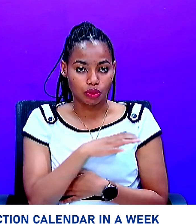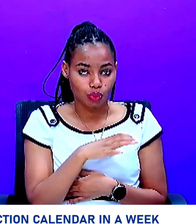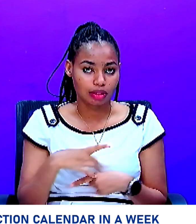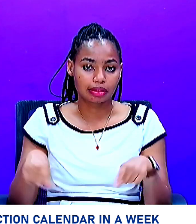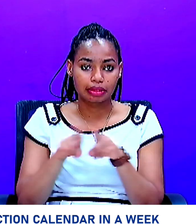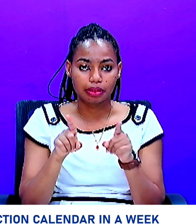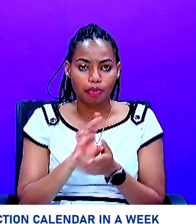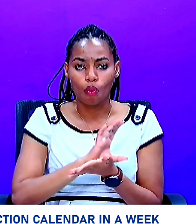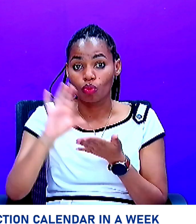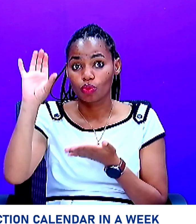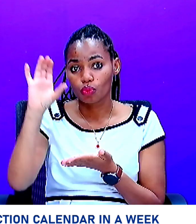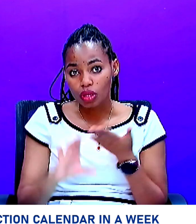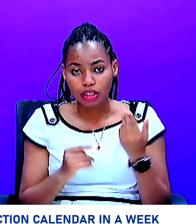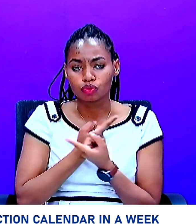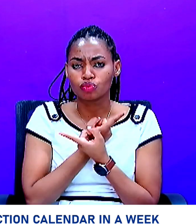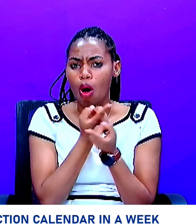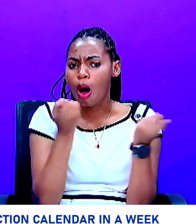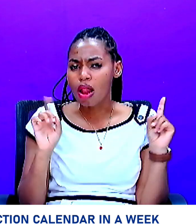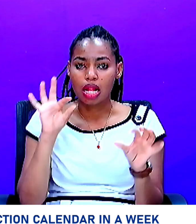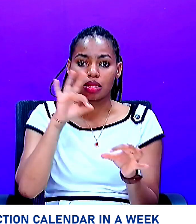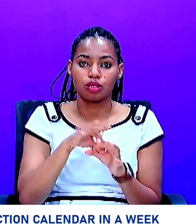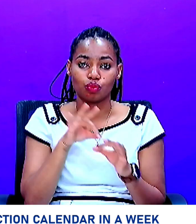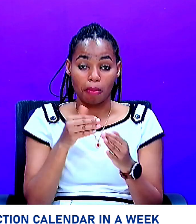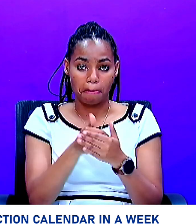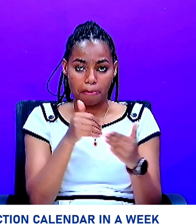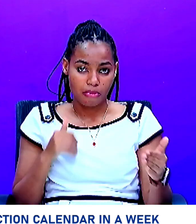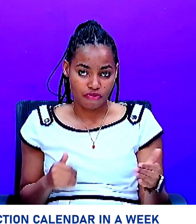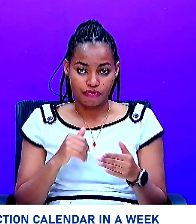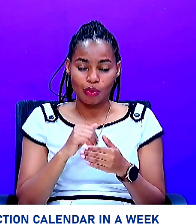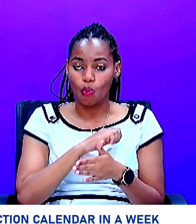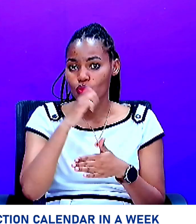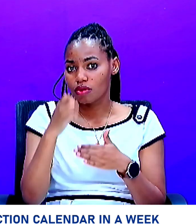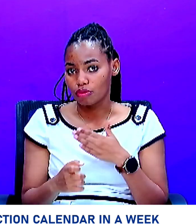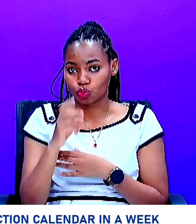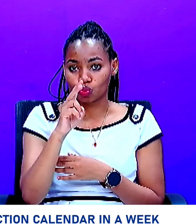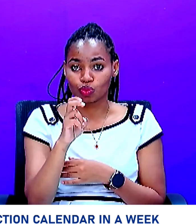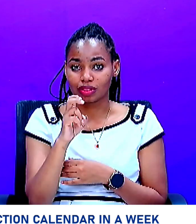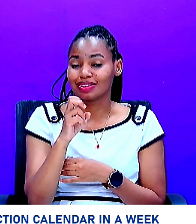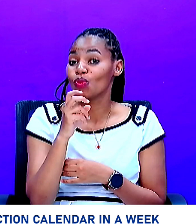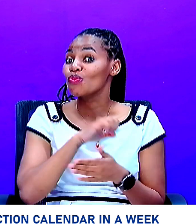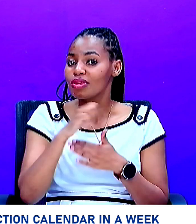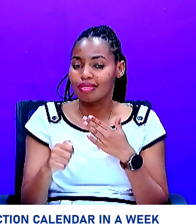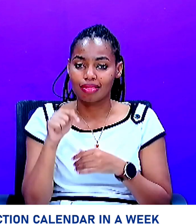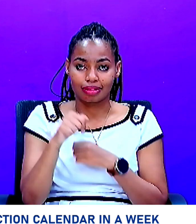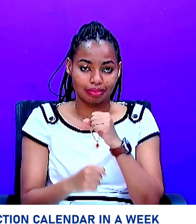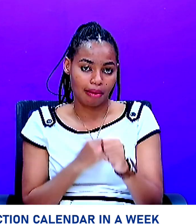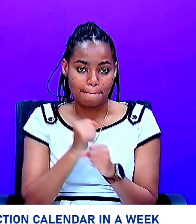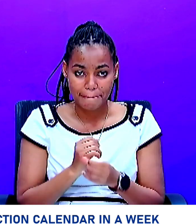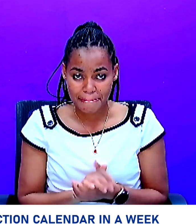advanced state. He assured the public that the commission intends to conclude by all